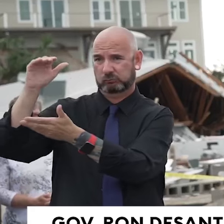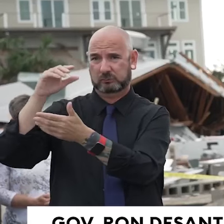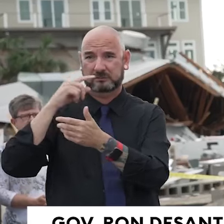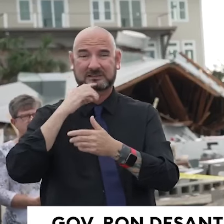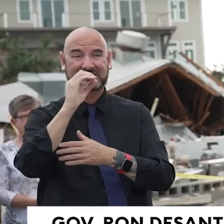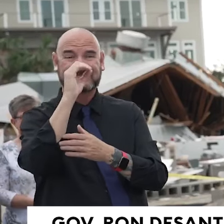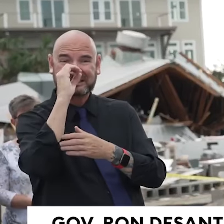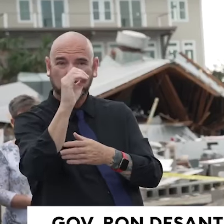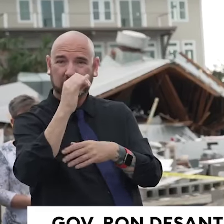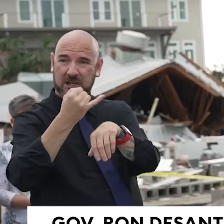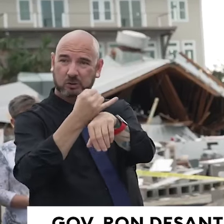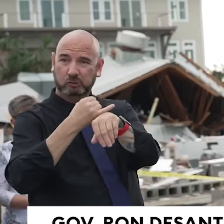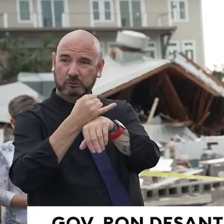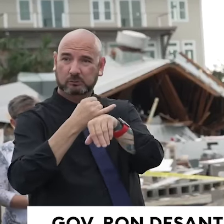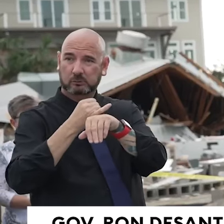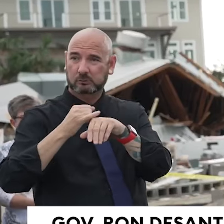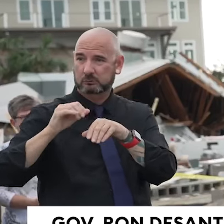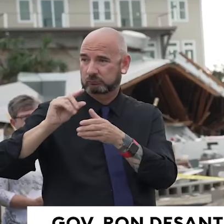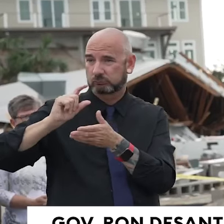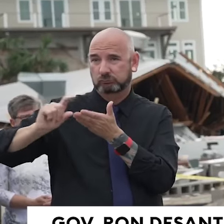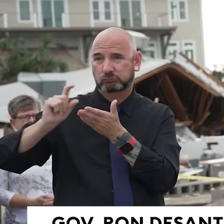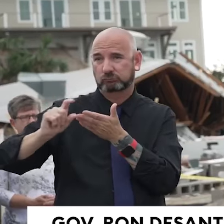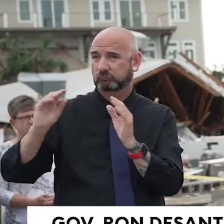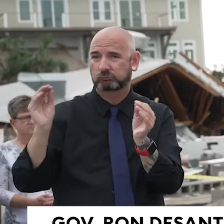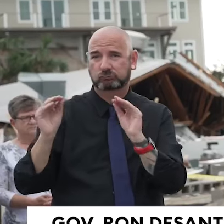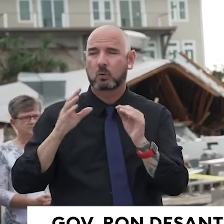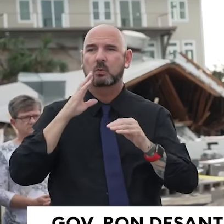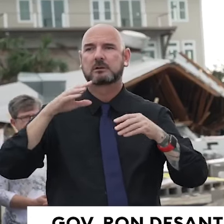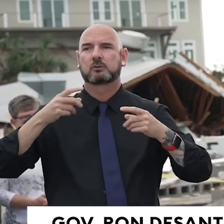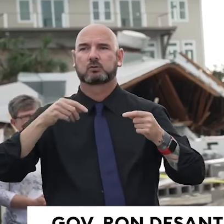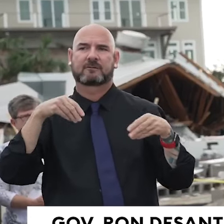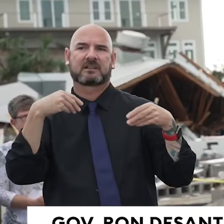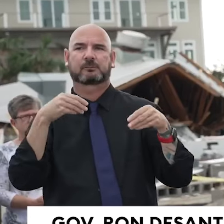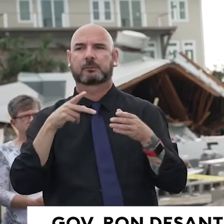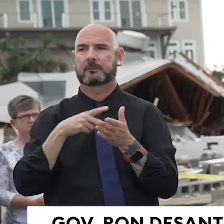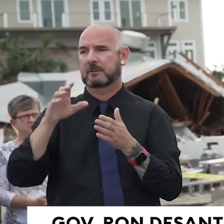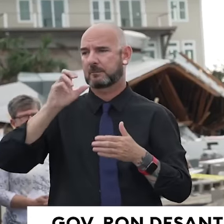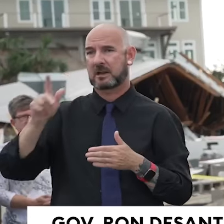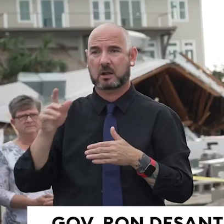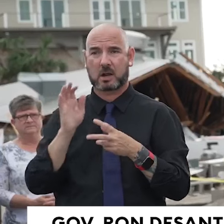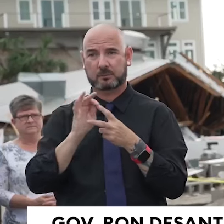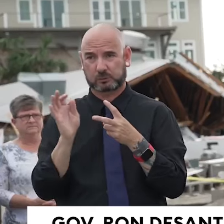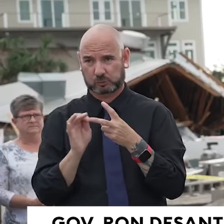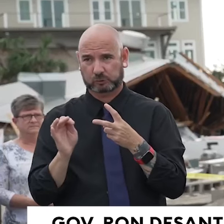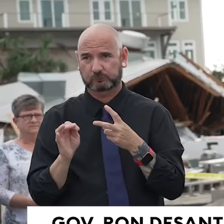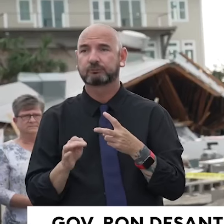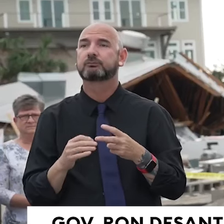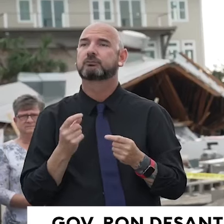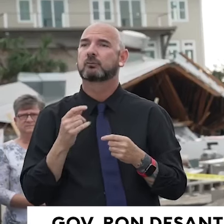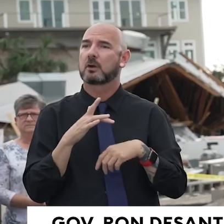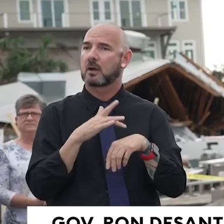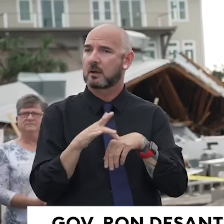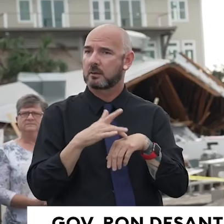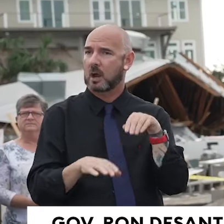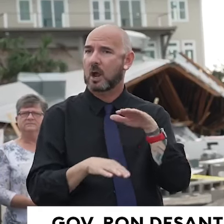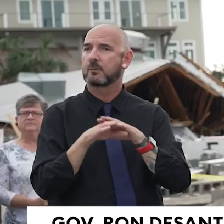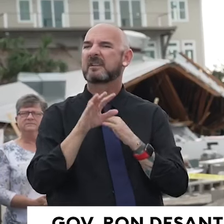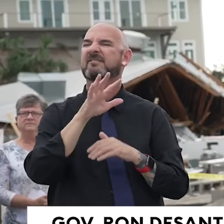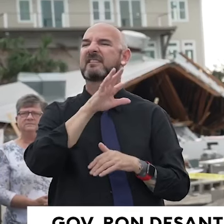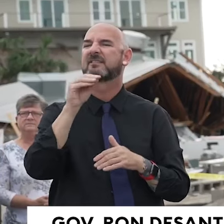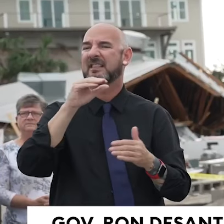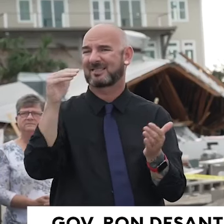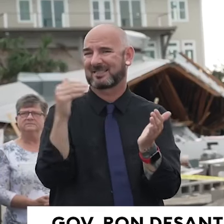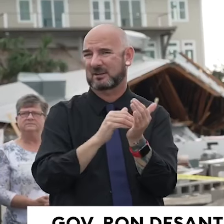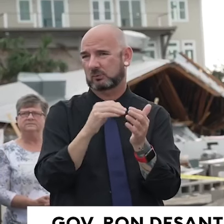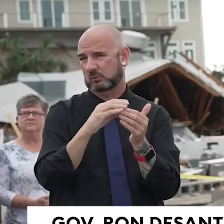very flexible repayment options on that one. And you're eligible for up to $50,000. And so if you need cash flow,